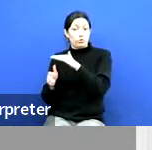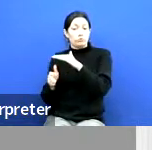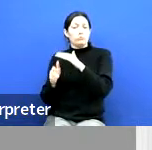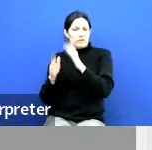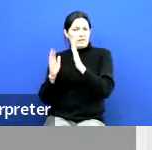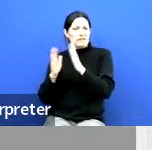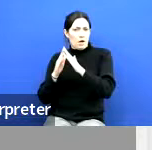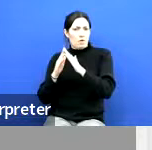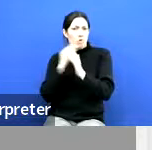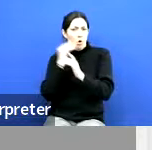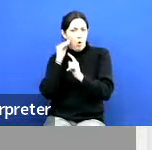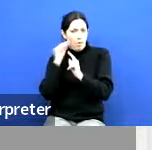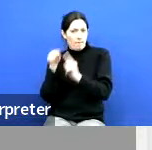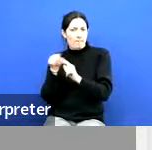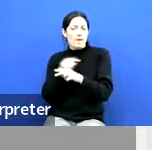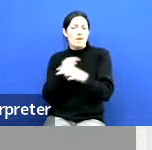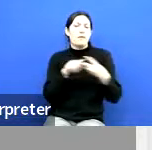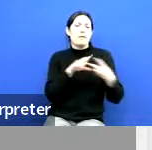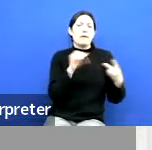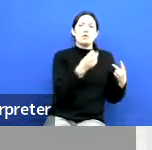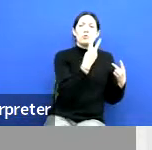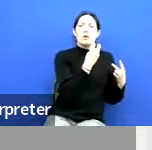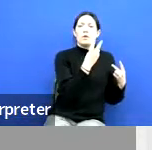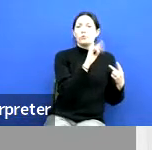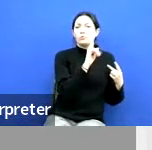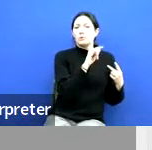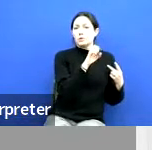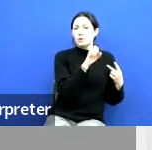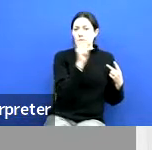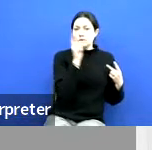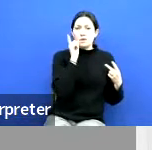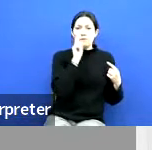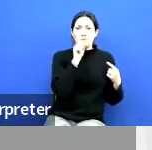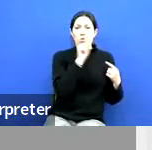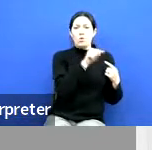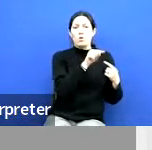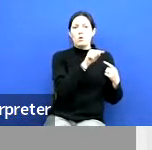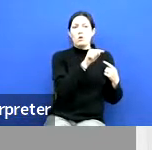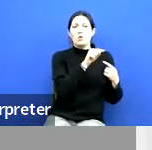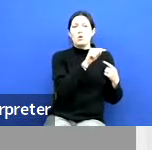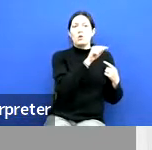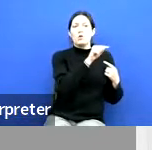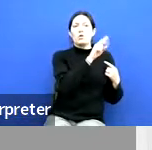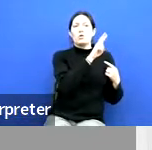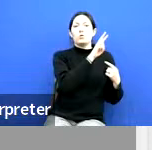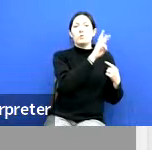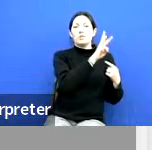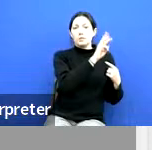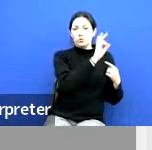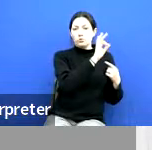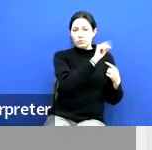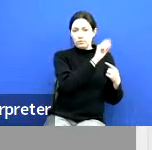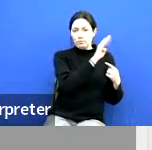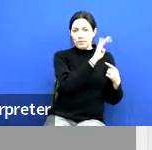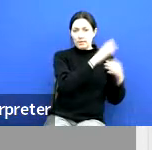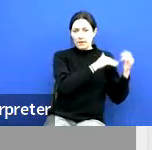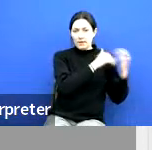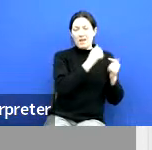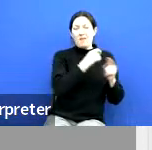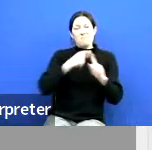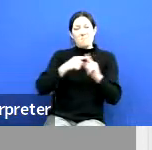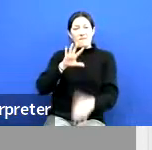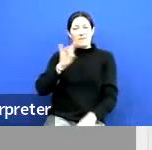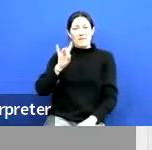12 units in each building for the 26-unit building and 58 parking spots out on the exterior.